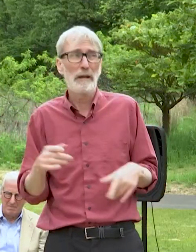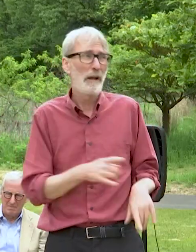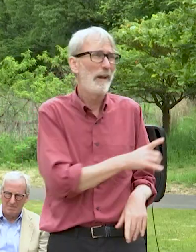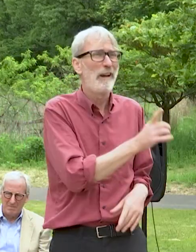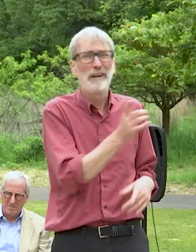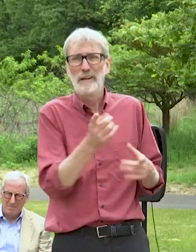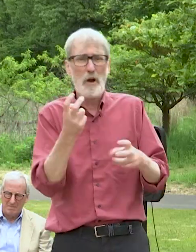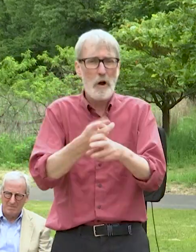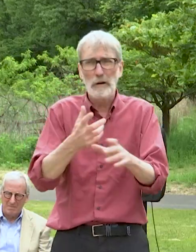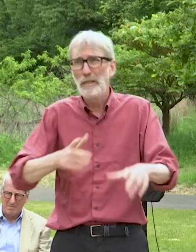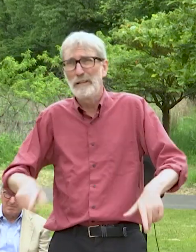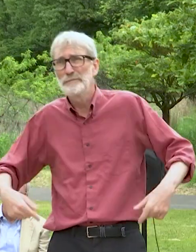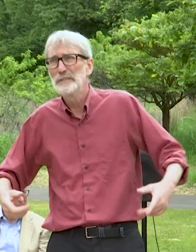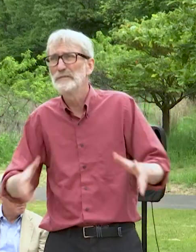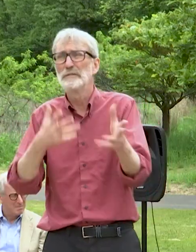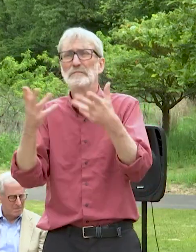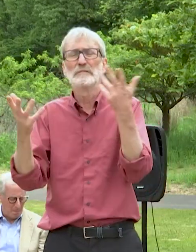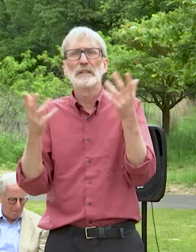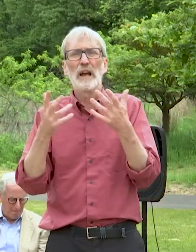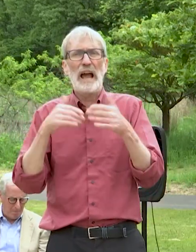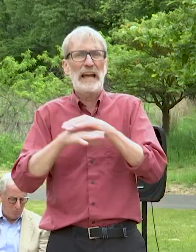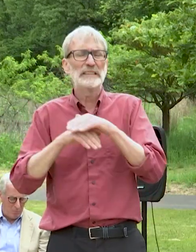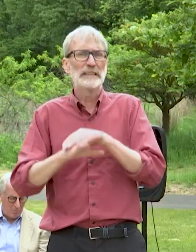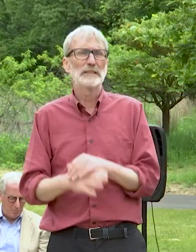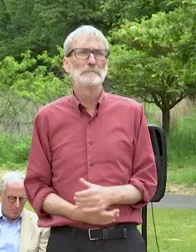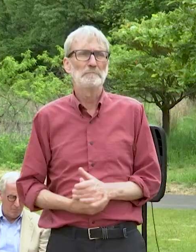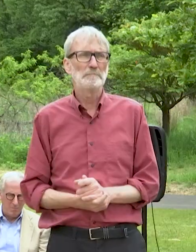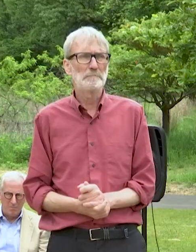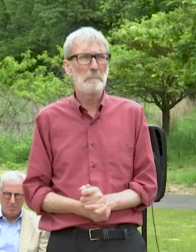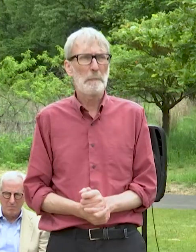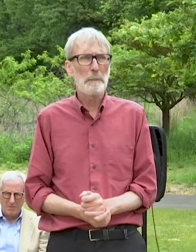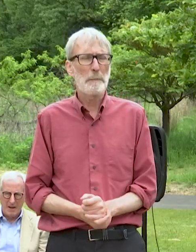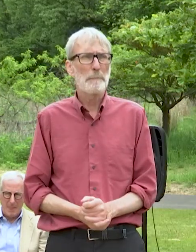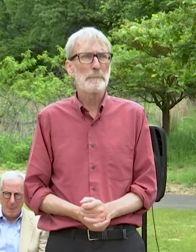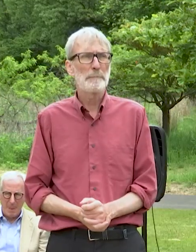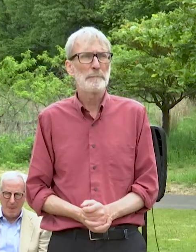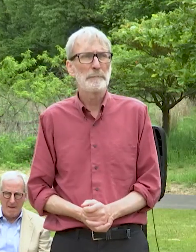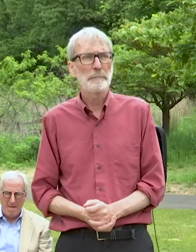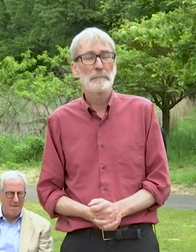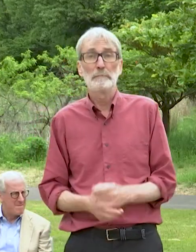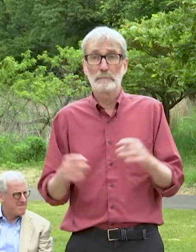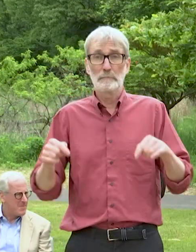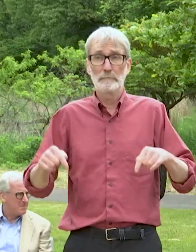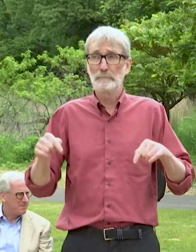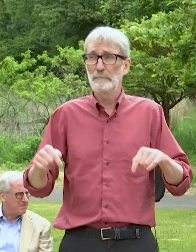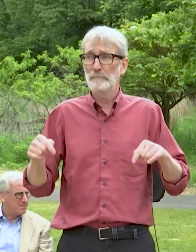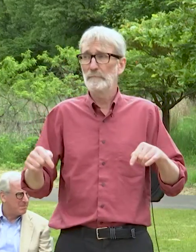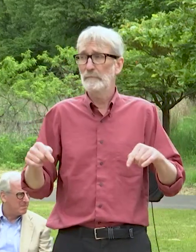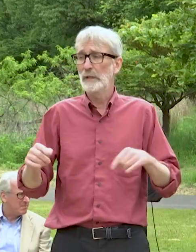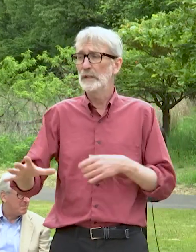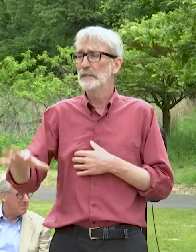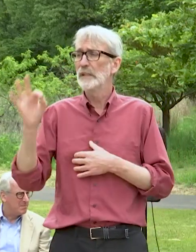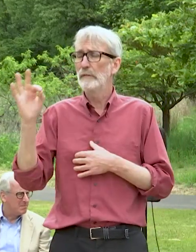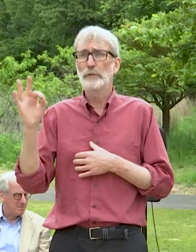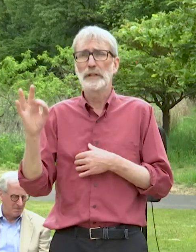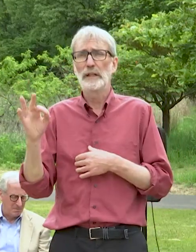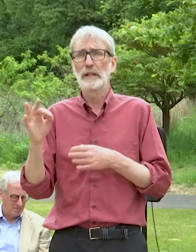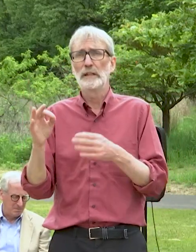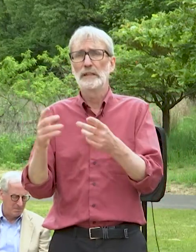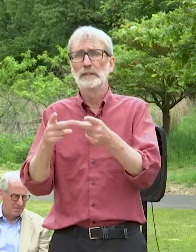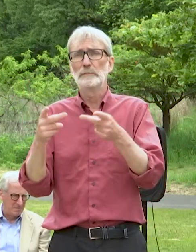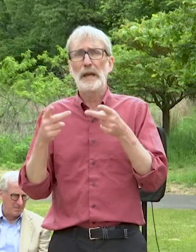extra effort to, right, to gain that access. This outdoor discovery space and